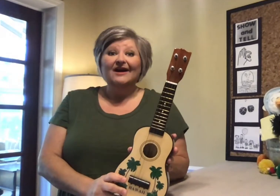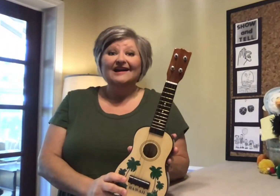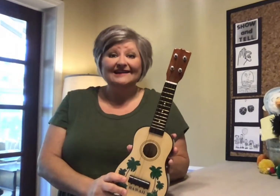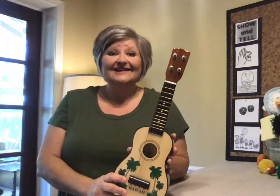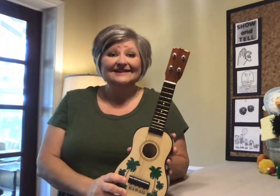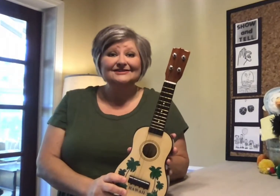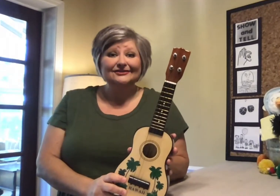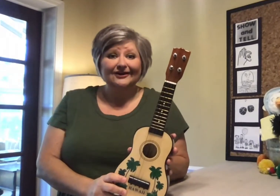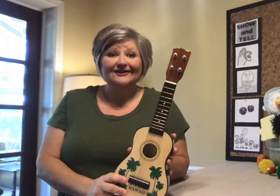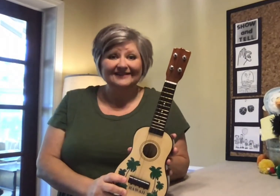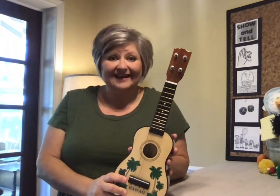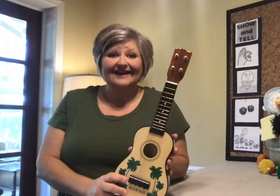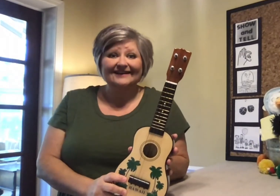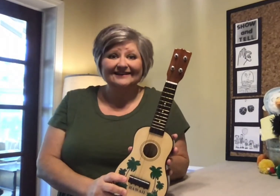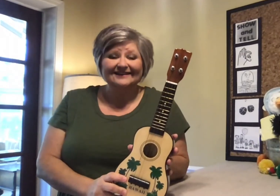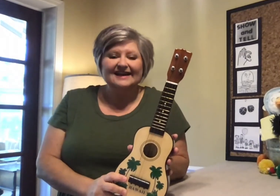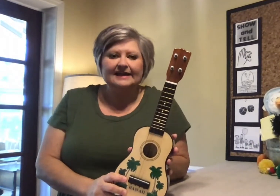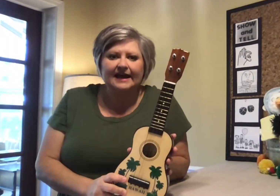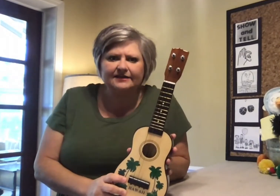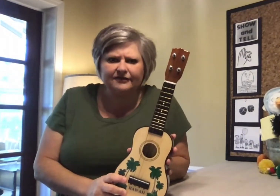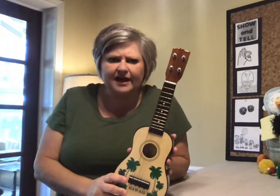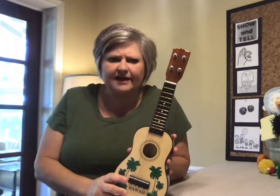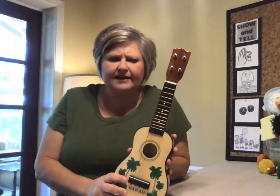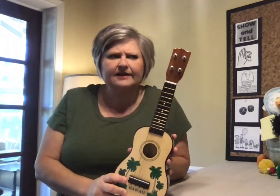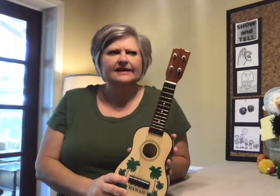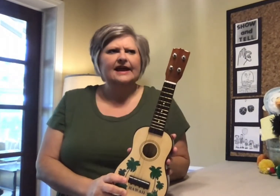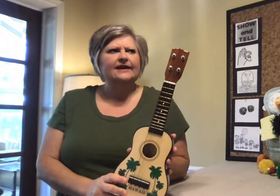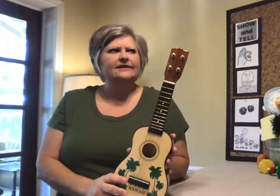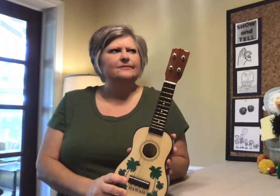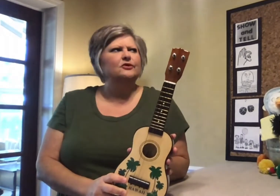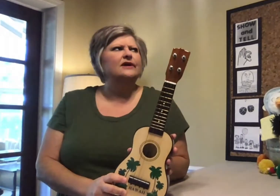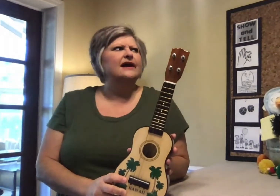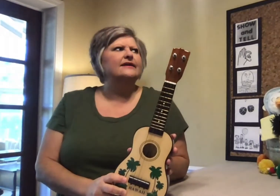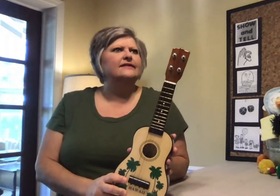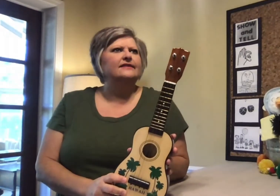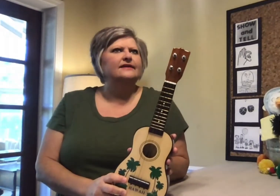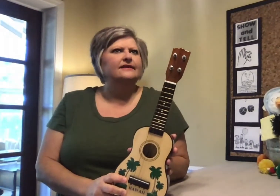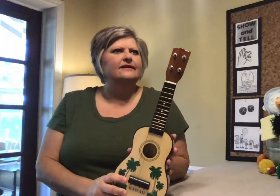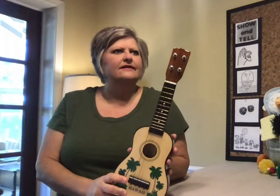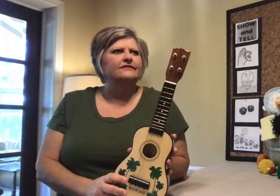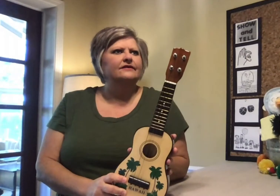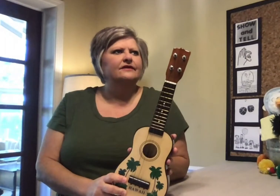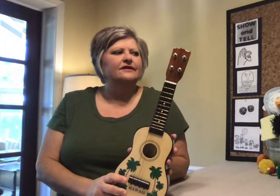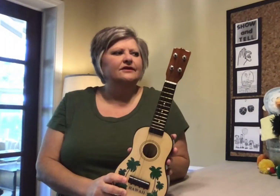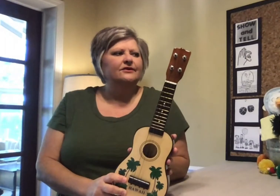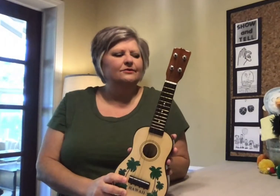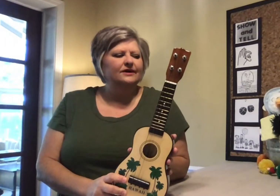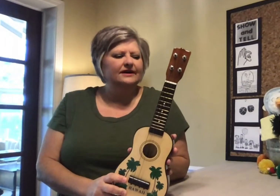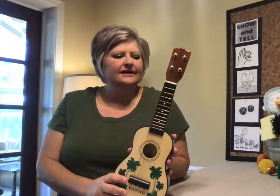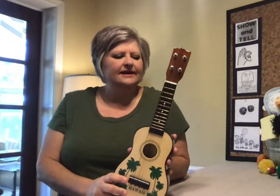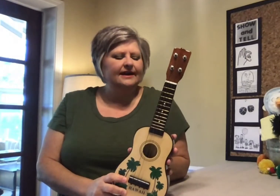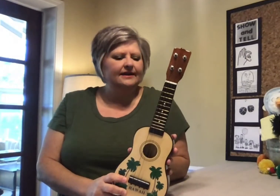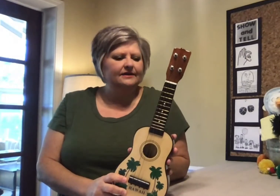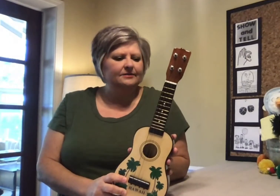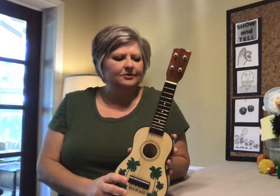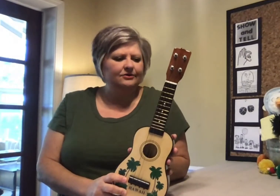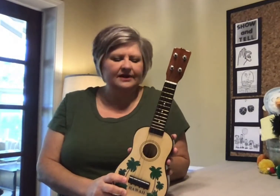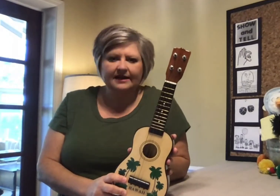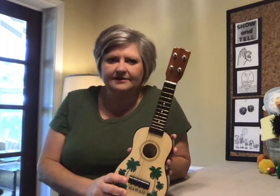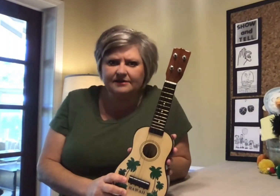It is a long neck, kind of like an animal I can think of. What animal has a